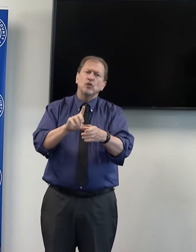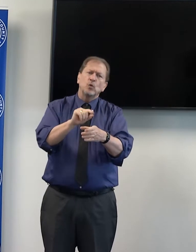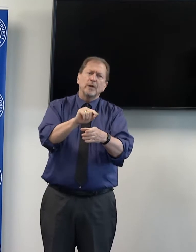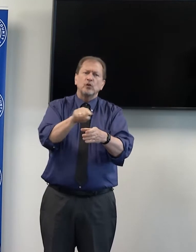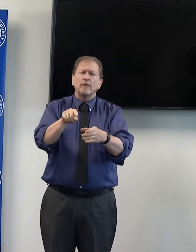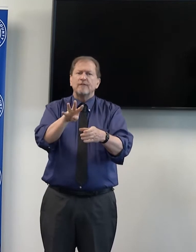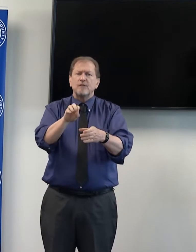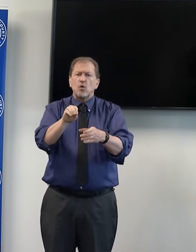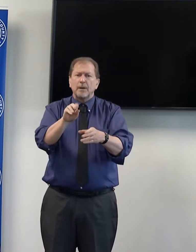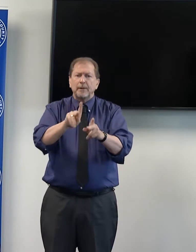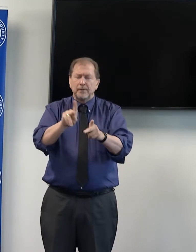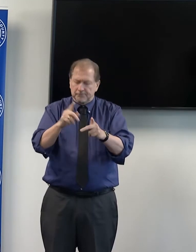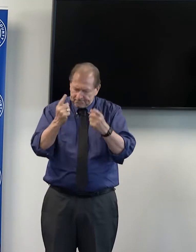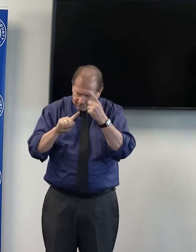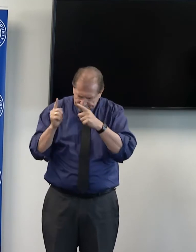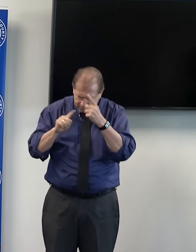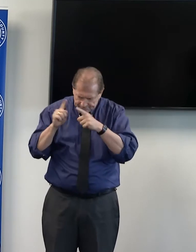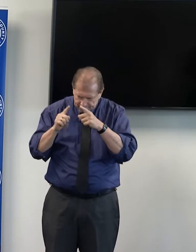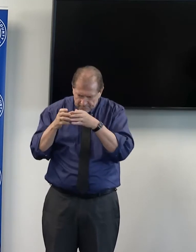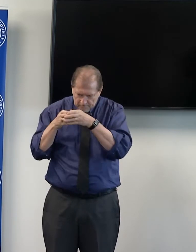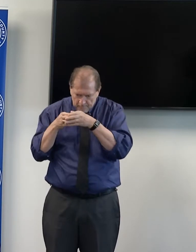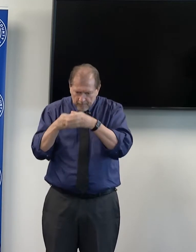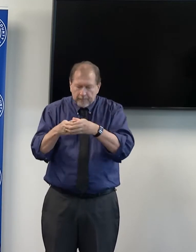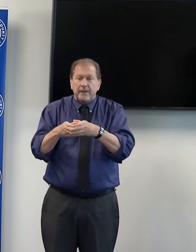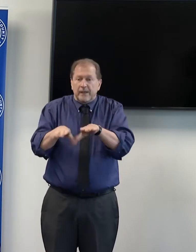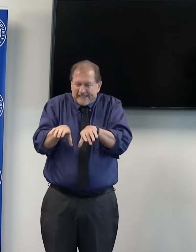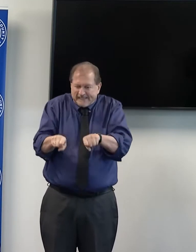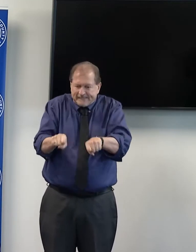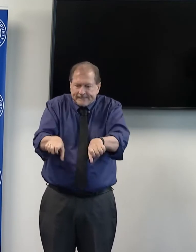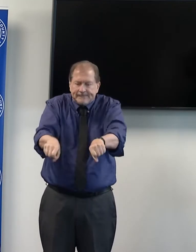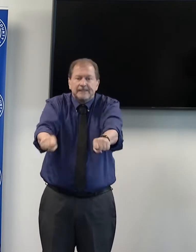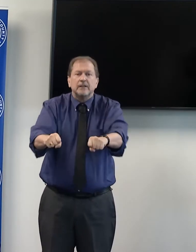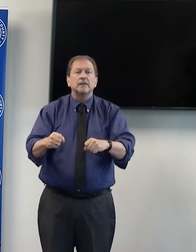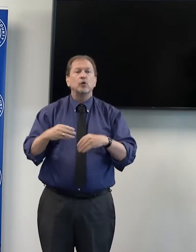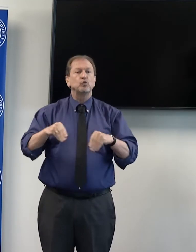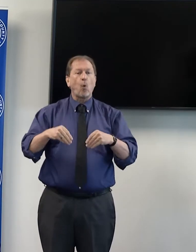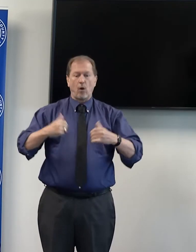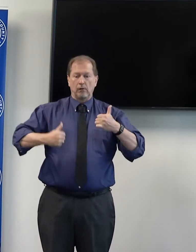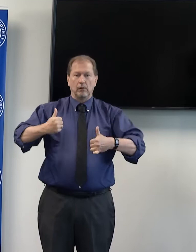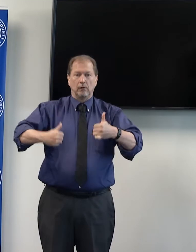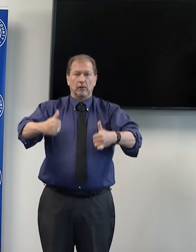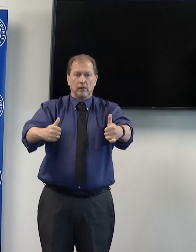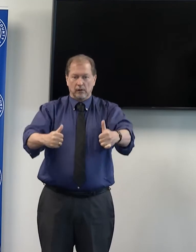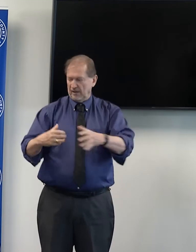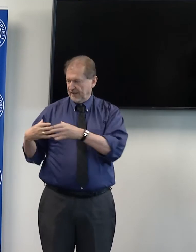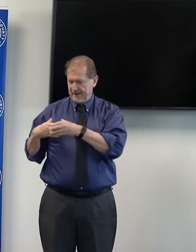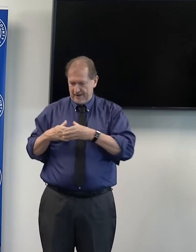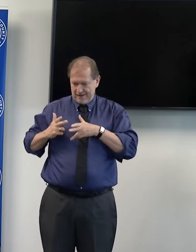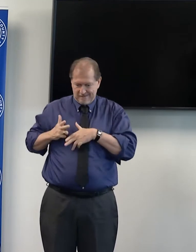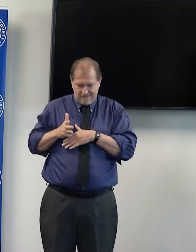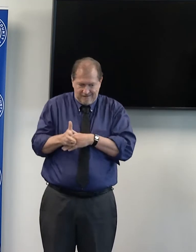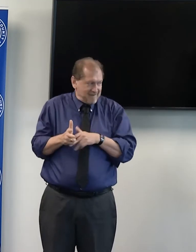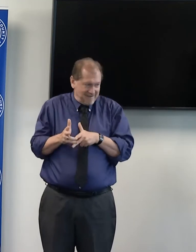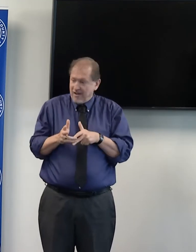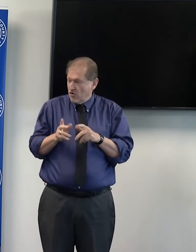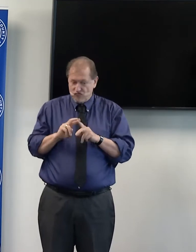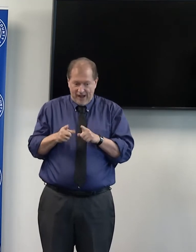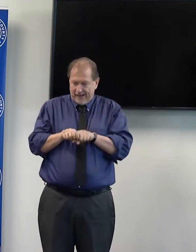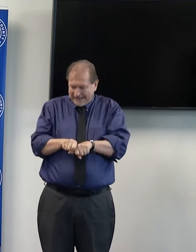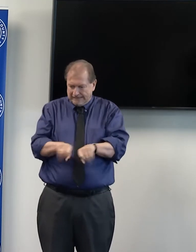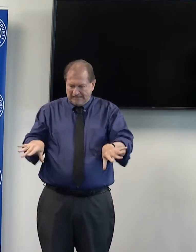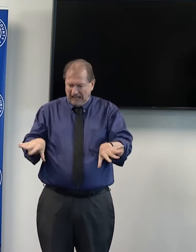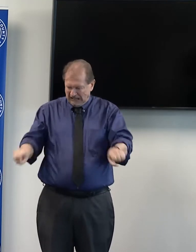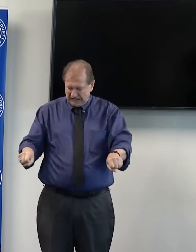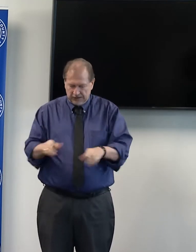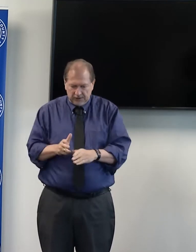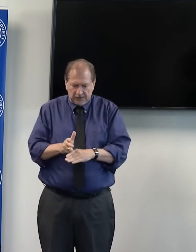40-ish that hit an entire strip of stores and just devastated them. Very well organized. But